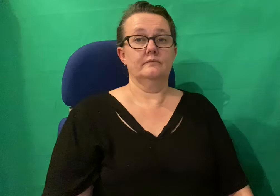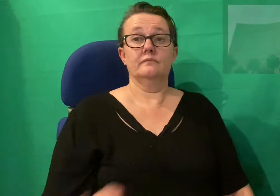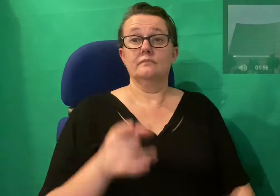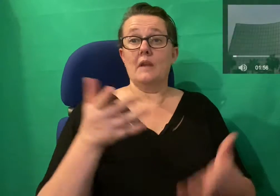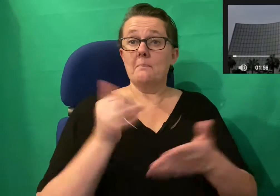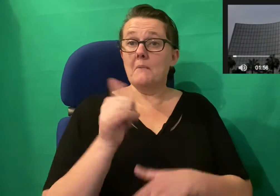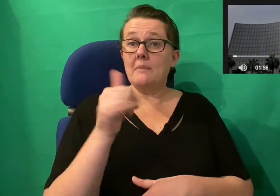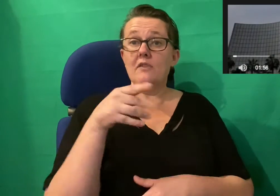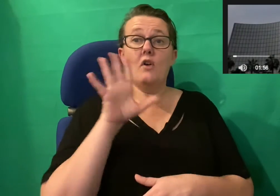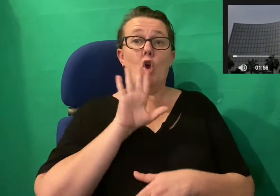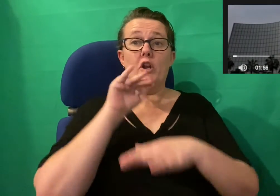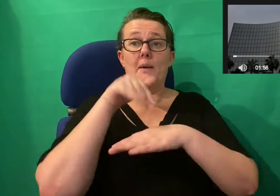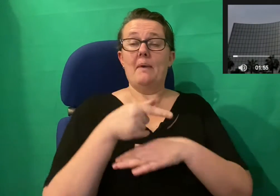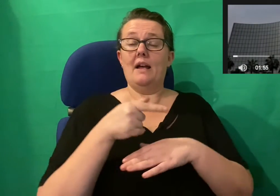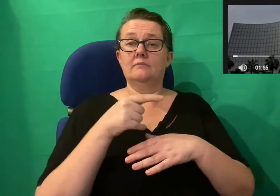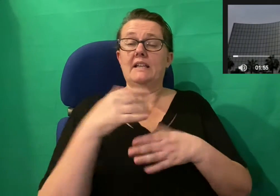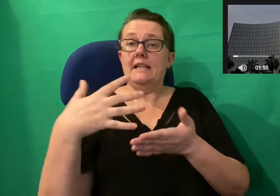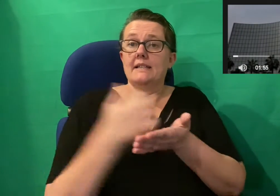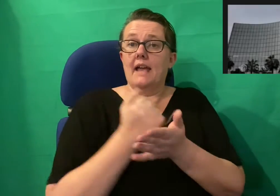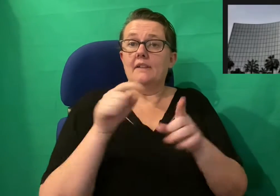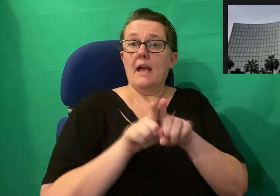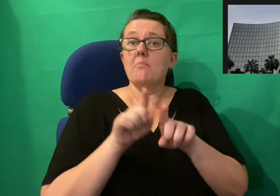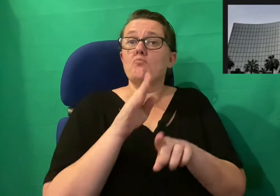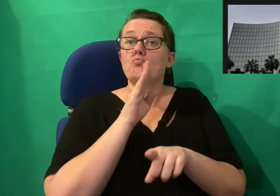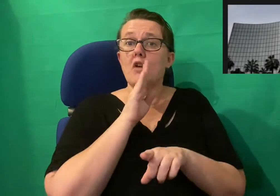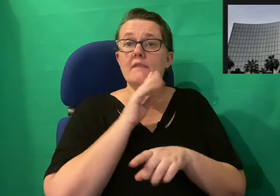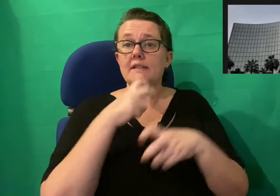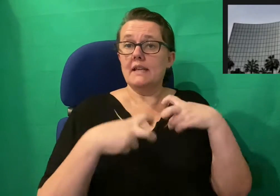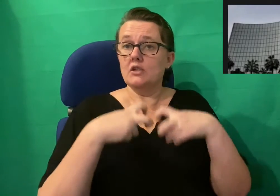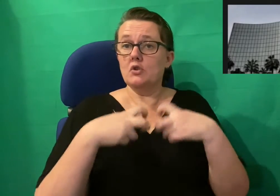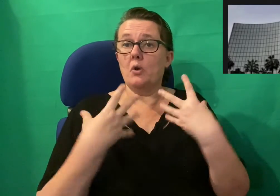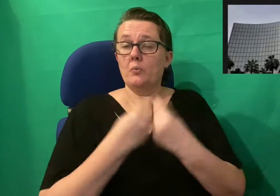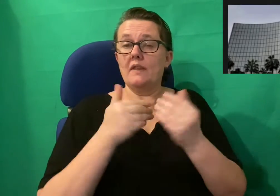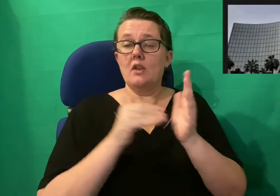security and privacy issues in the news. But don't worry too much about that.